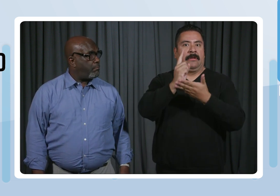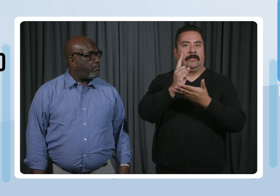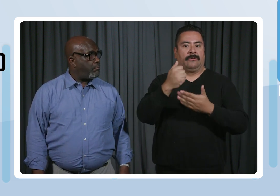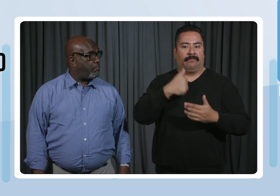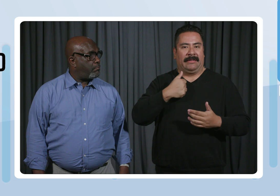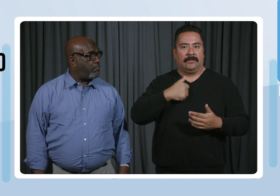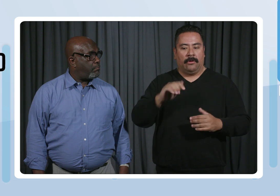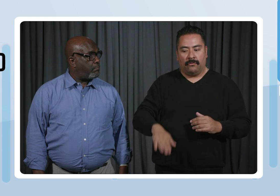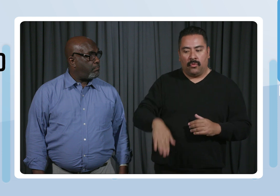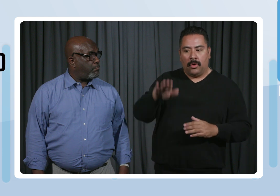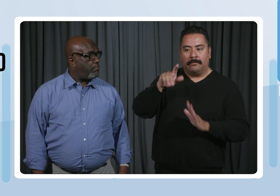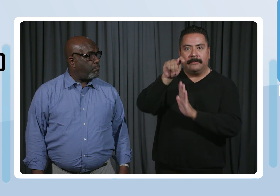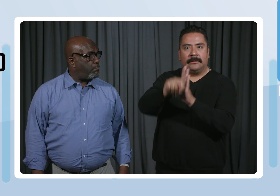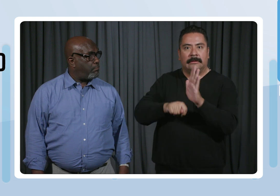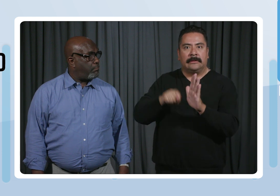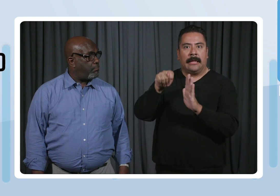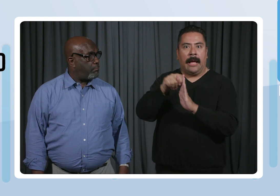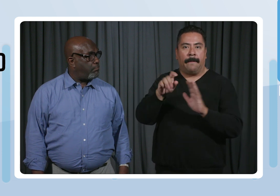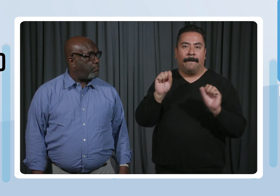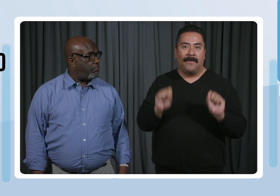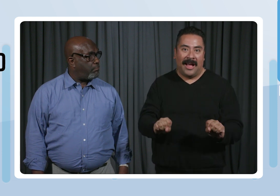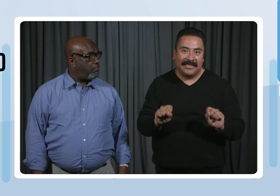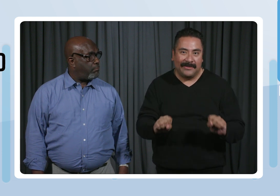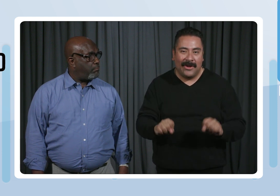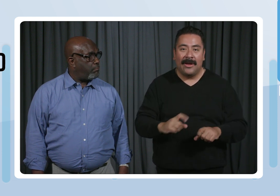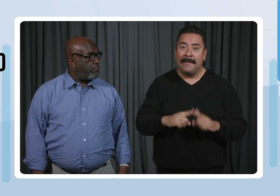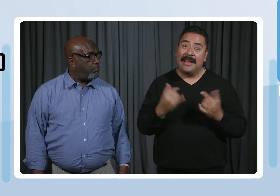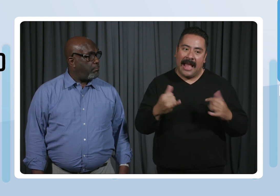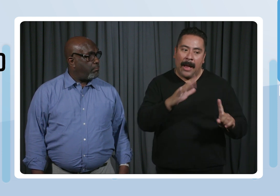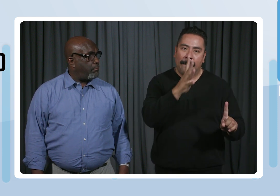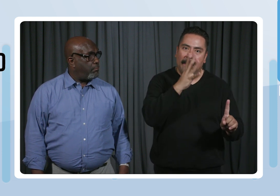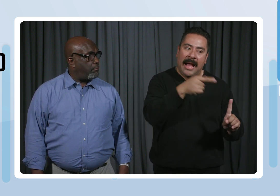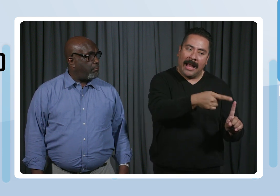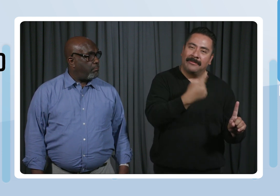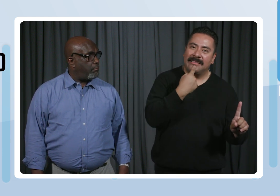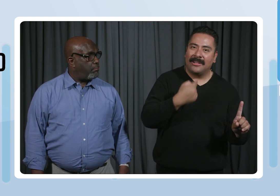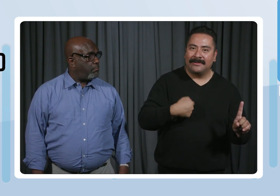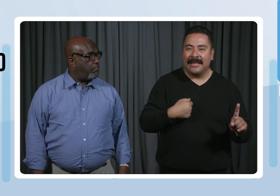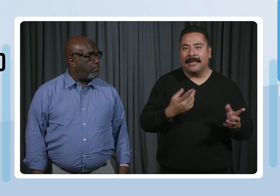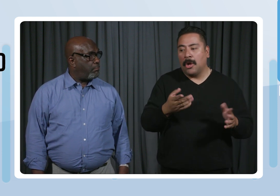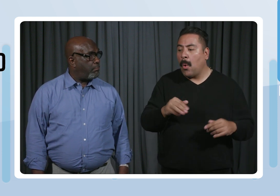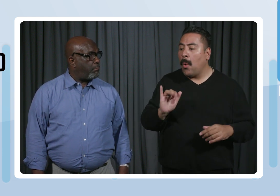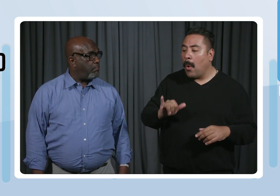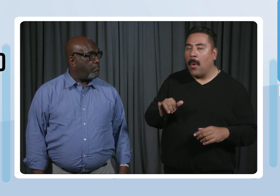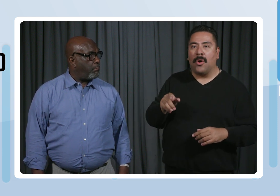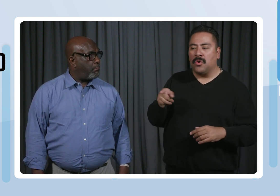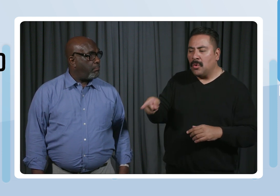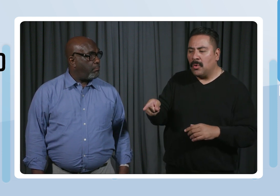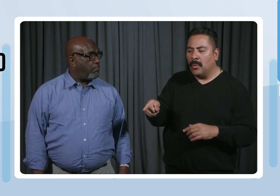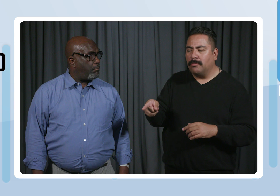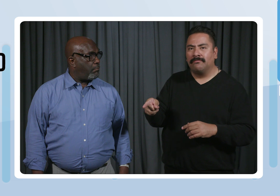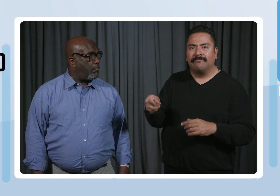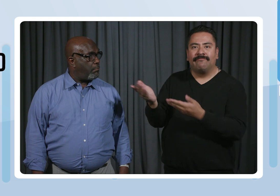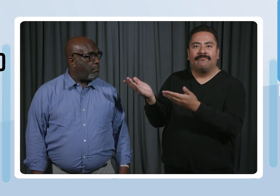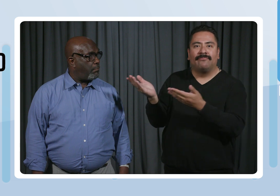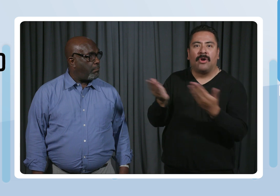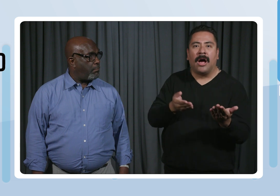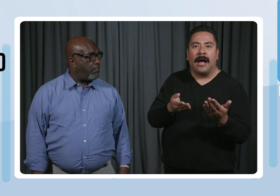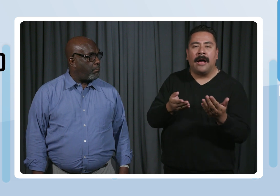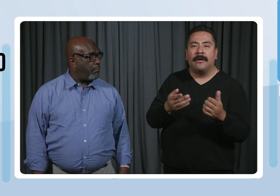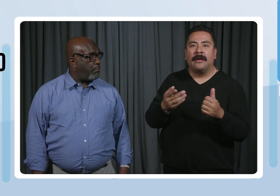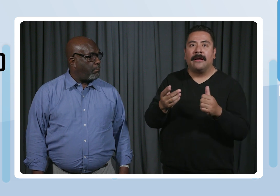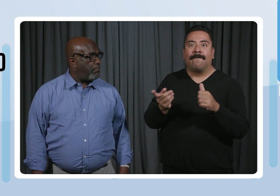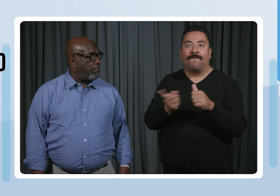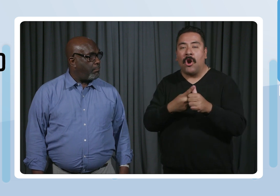grown up in a time when that was possible. But now my mom says that I have brought her at first kicking